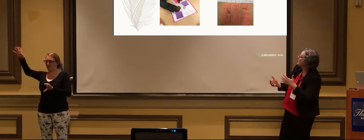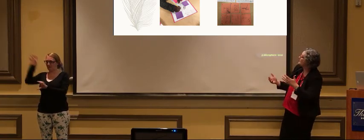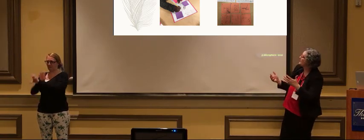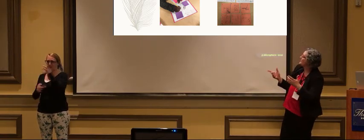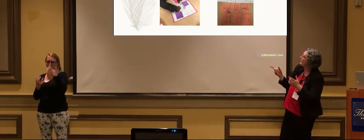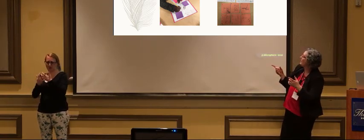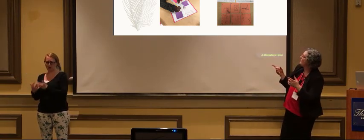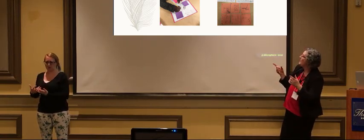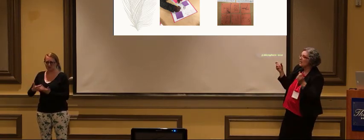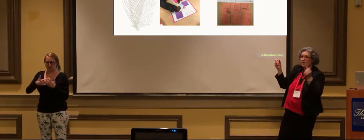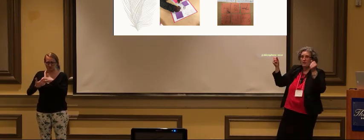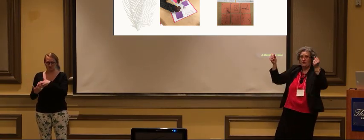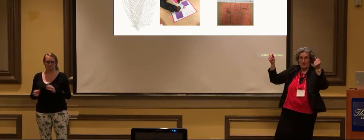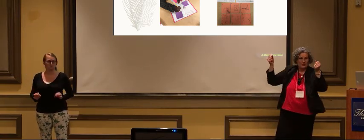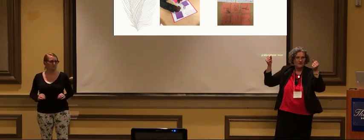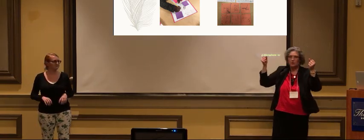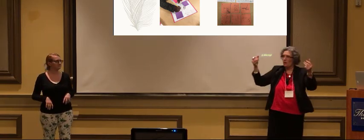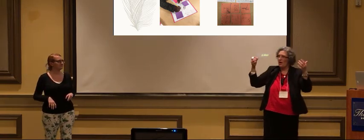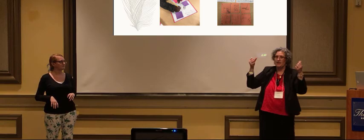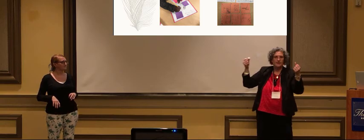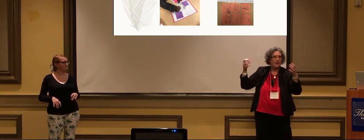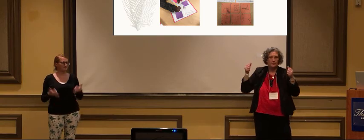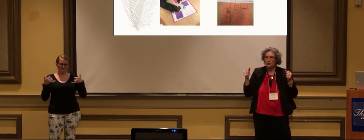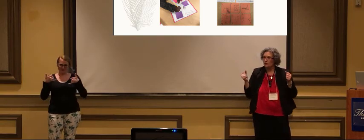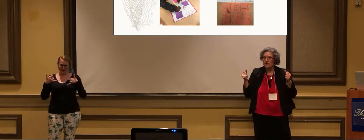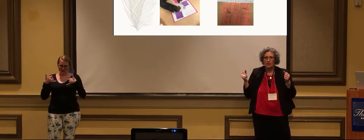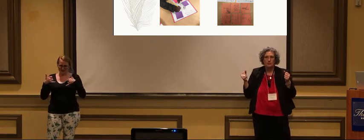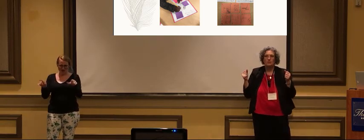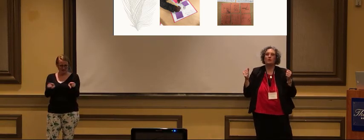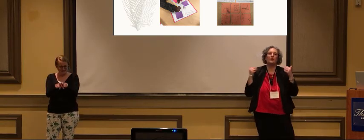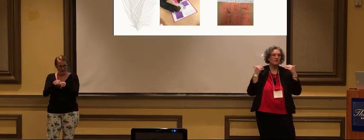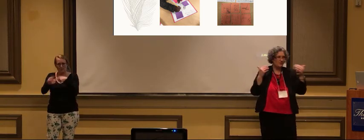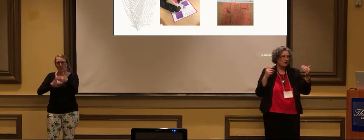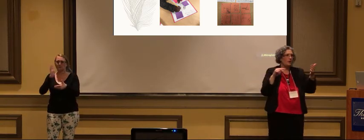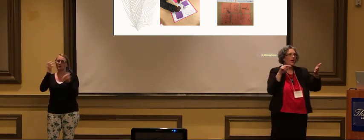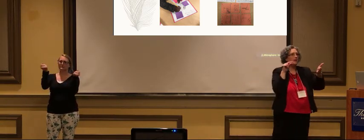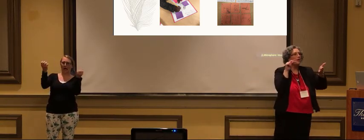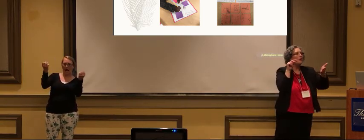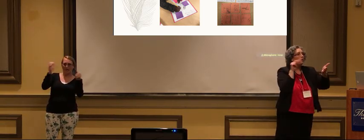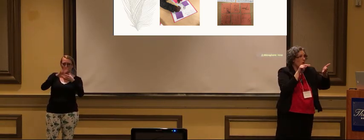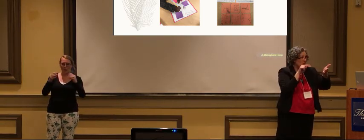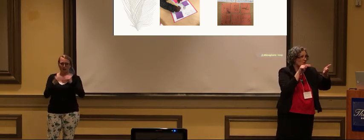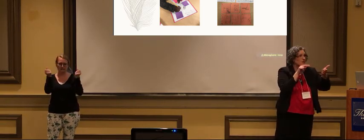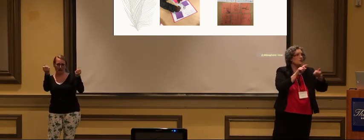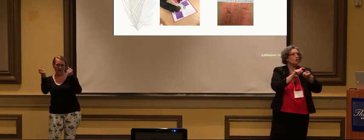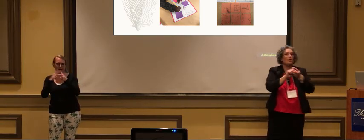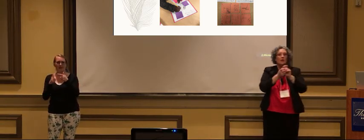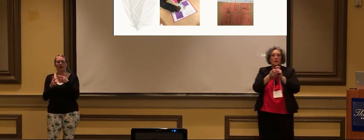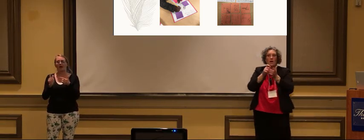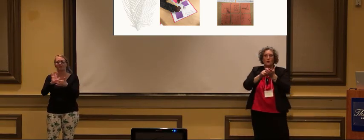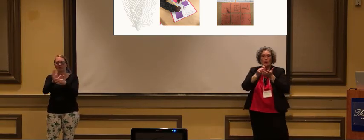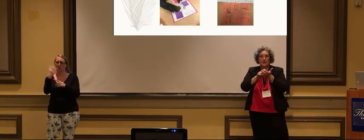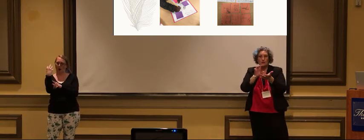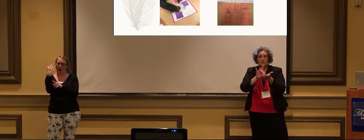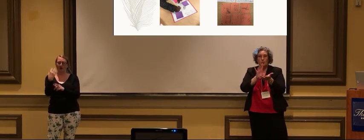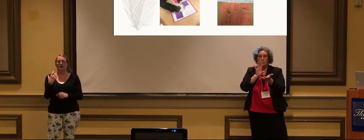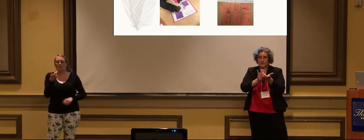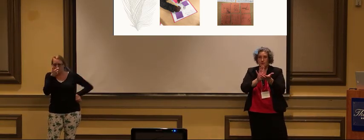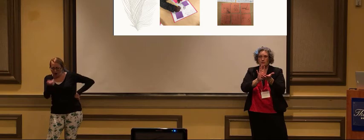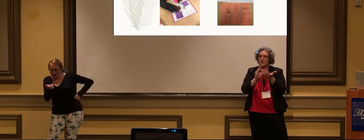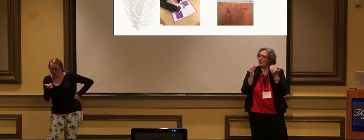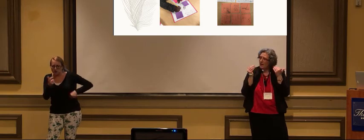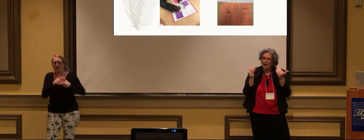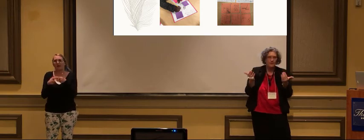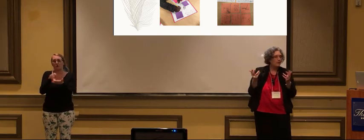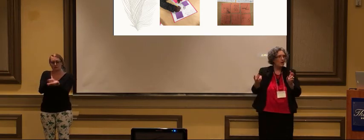Now, in the process of, they would still go ahead and sign their story. They would still go ahead, watch their story, and write it using